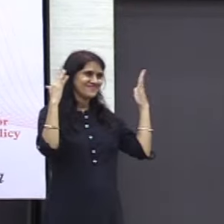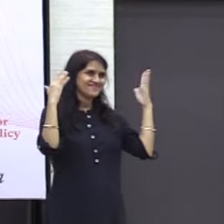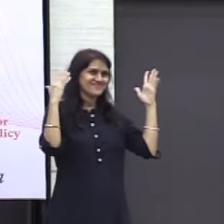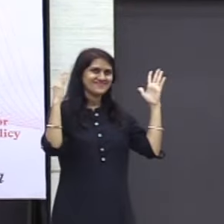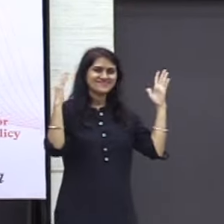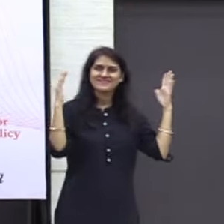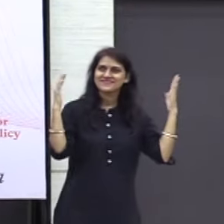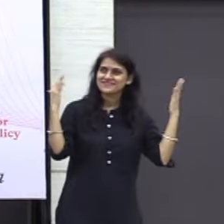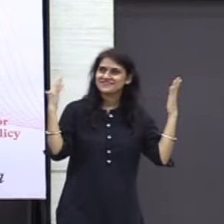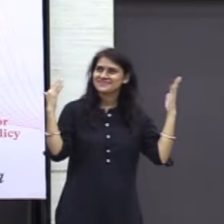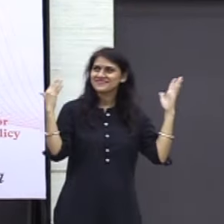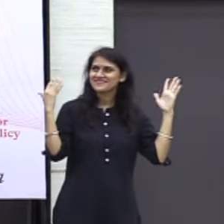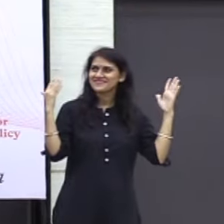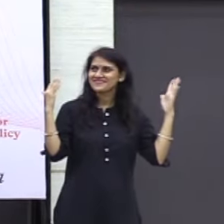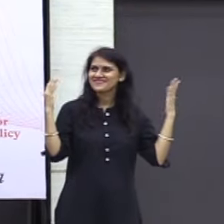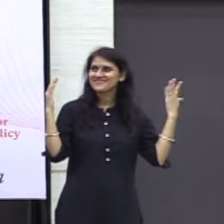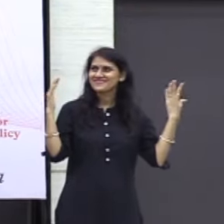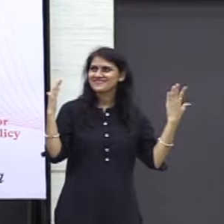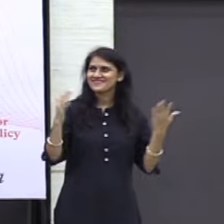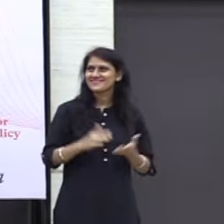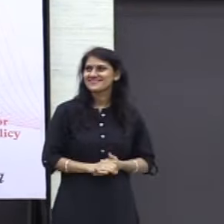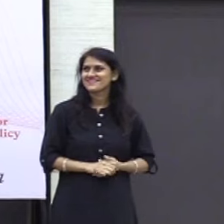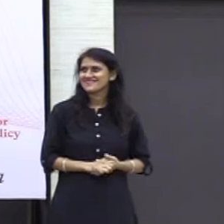much, Mr. Sibal.